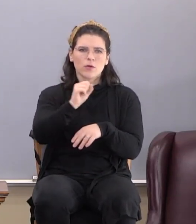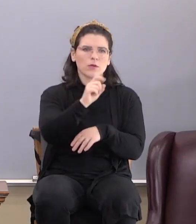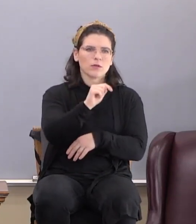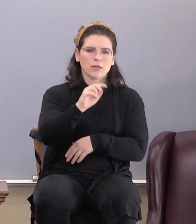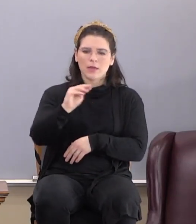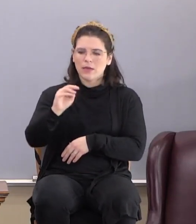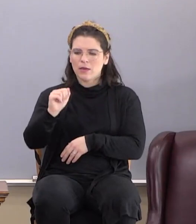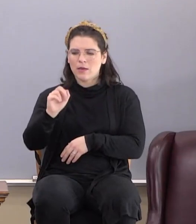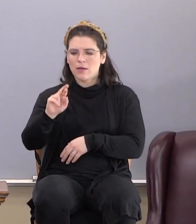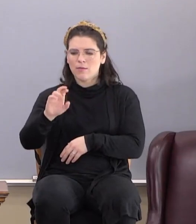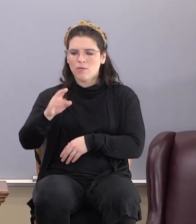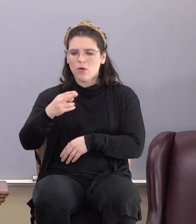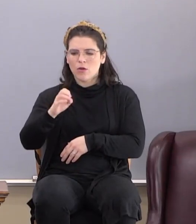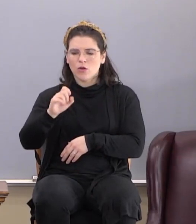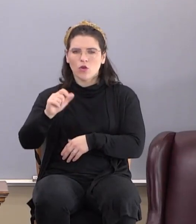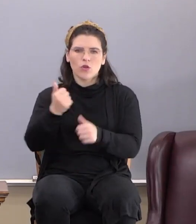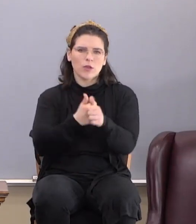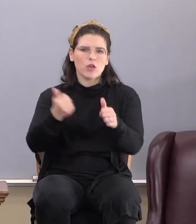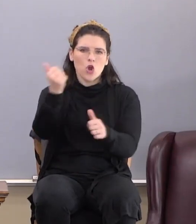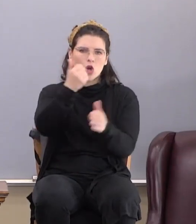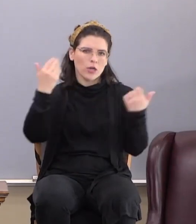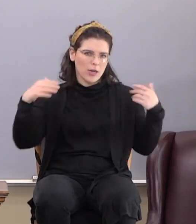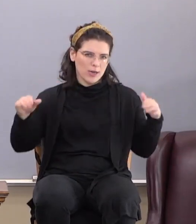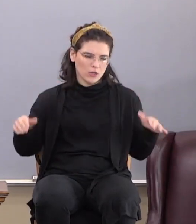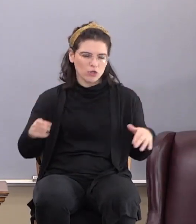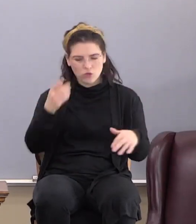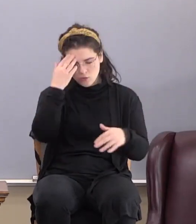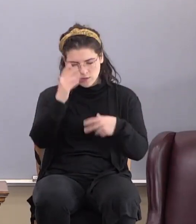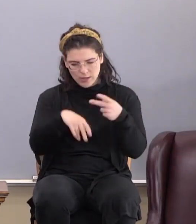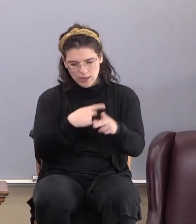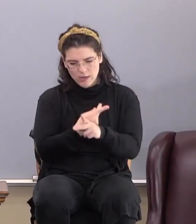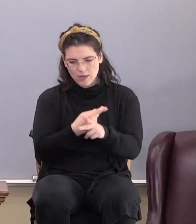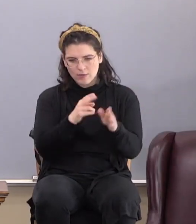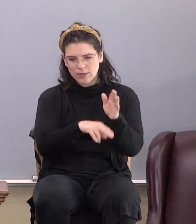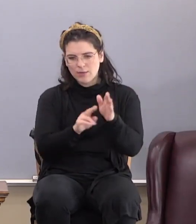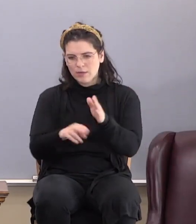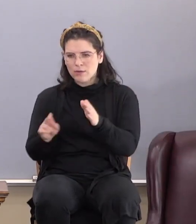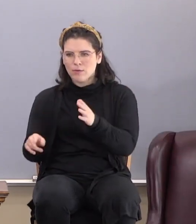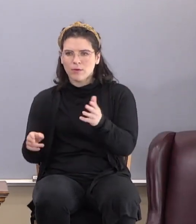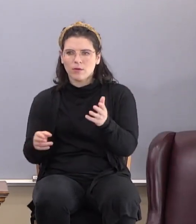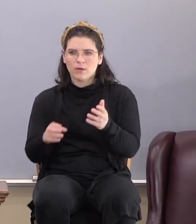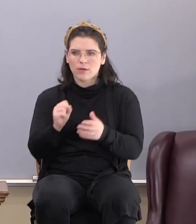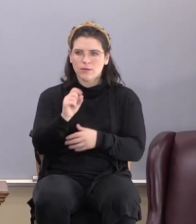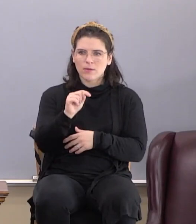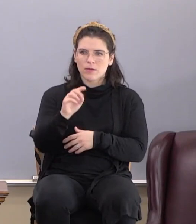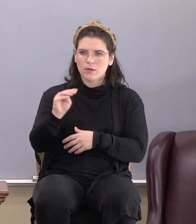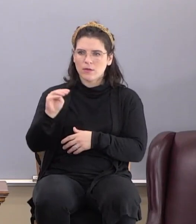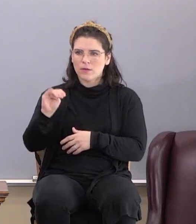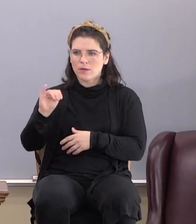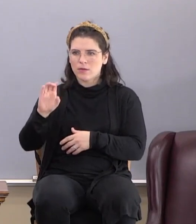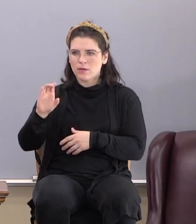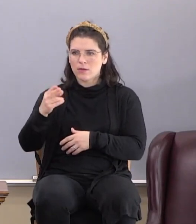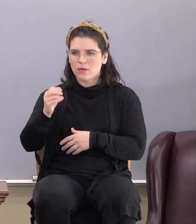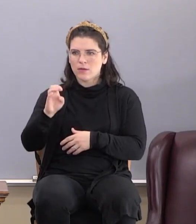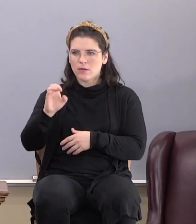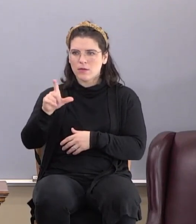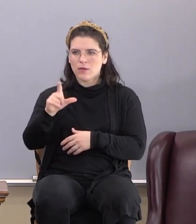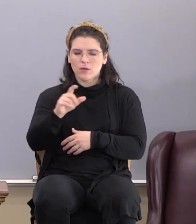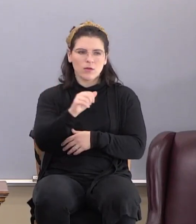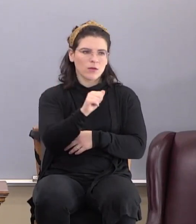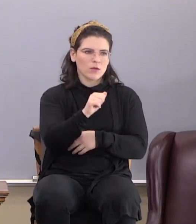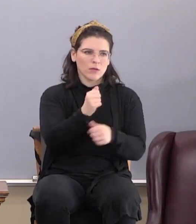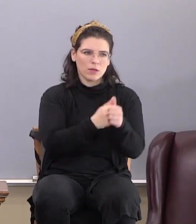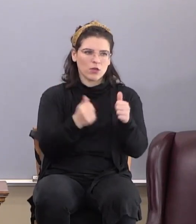Michael the Archangel. And so you know what kind of a cemetery it is, right? St. Michael the Archangel. You know what it is. And